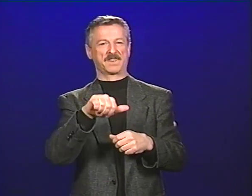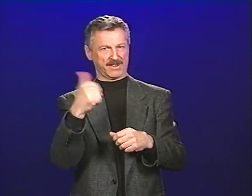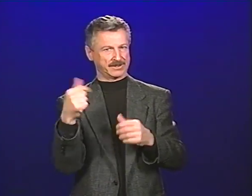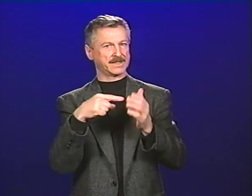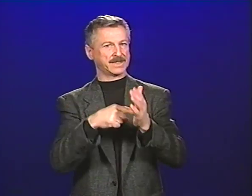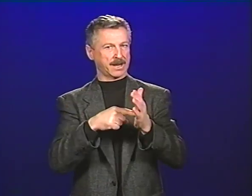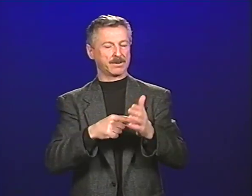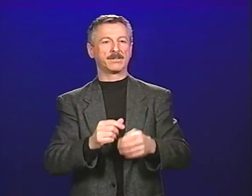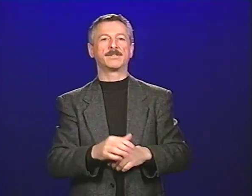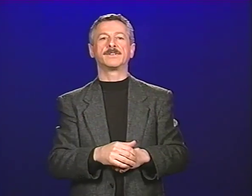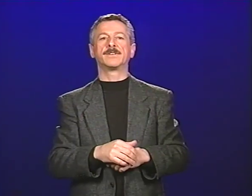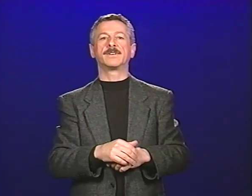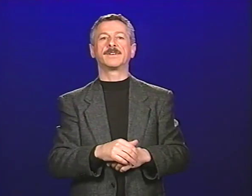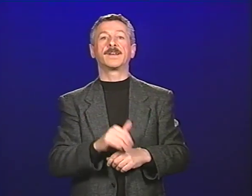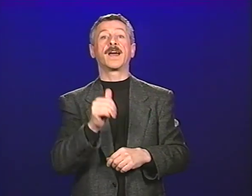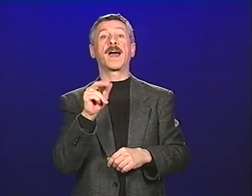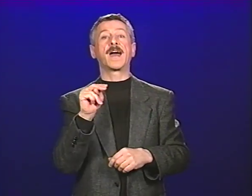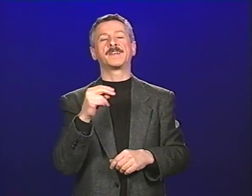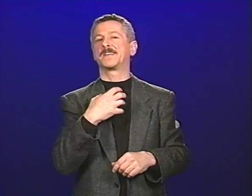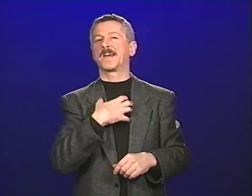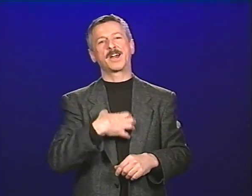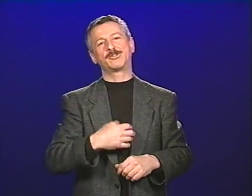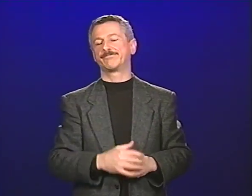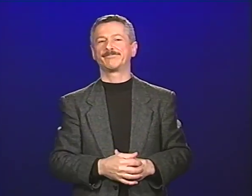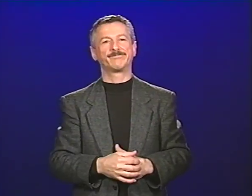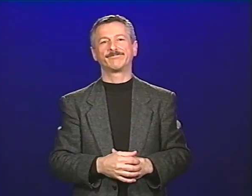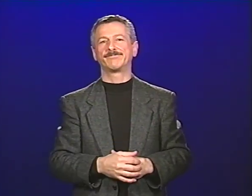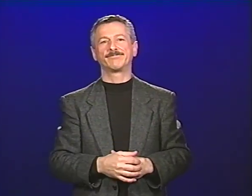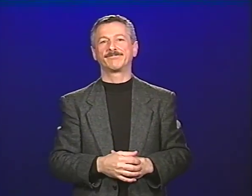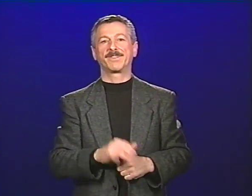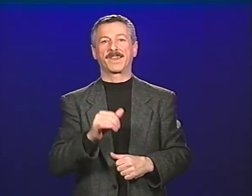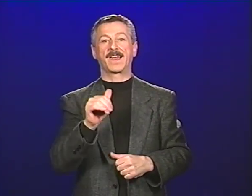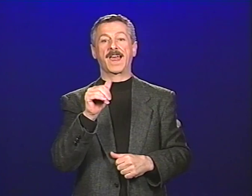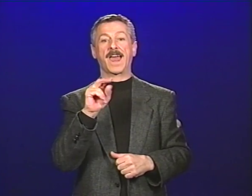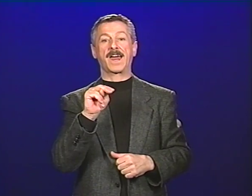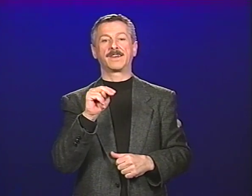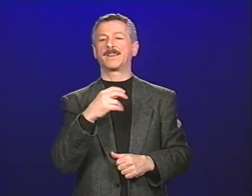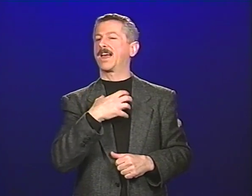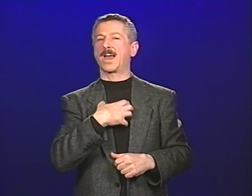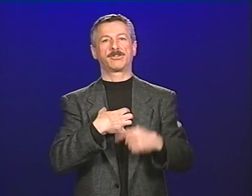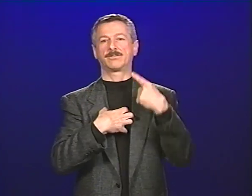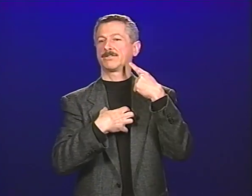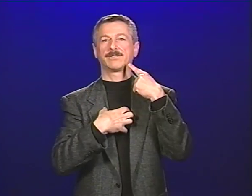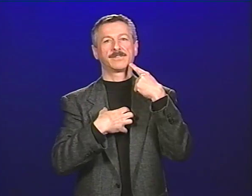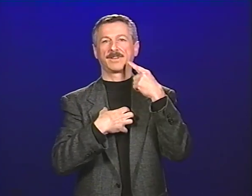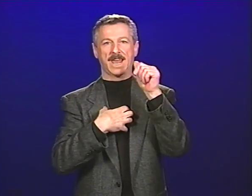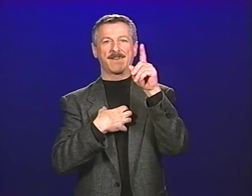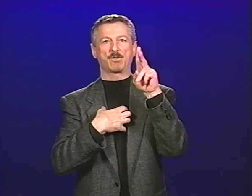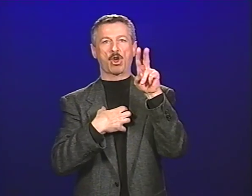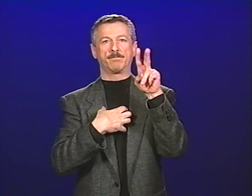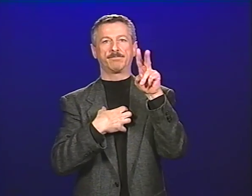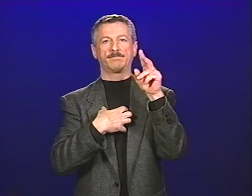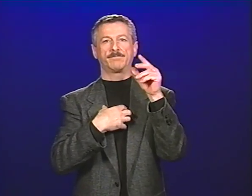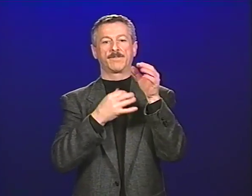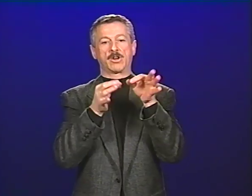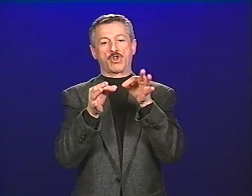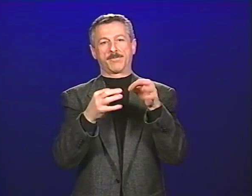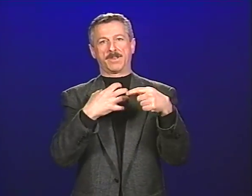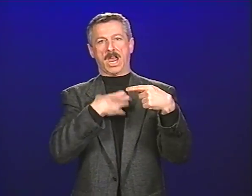drive. Another example, Anne is not hungry. The negative head shake conveys